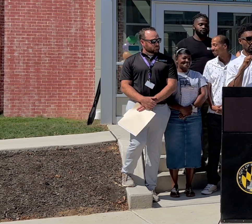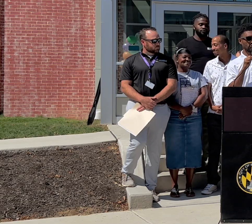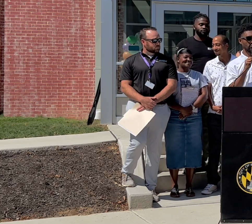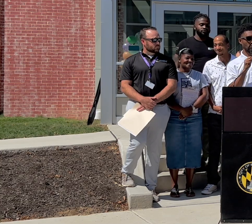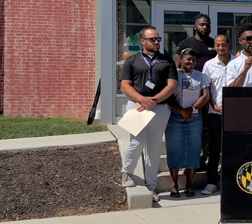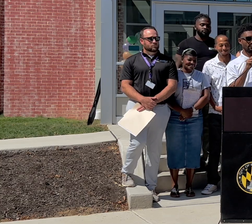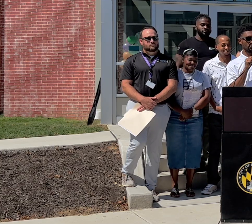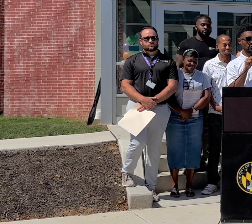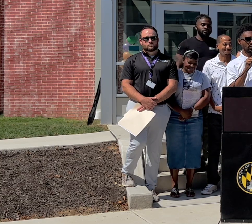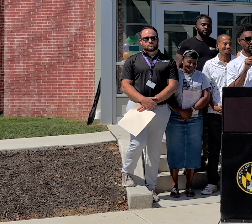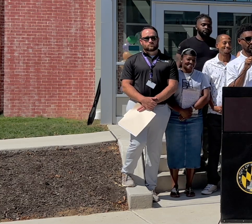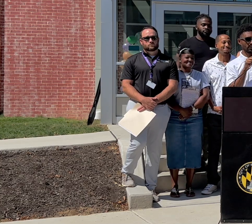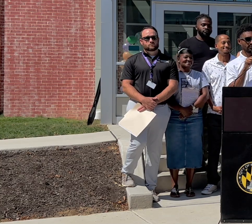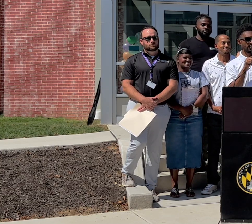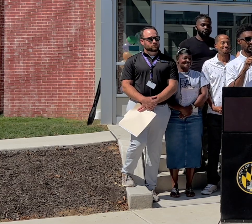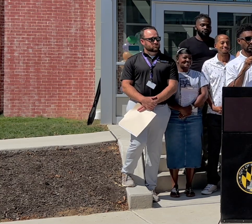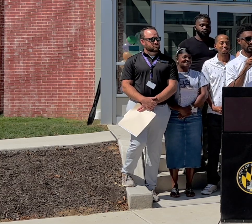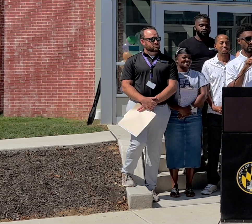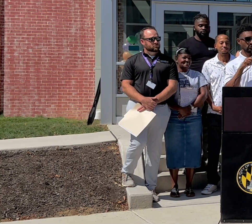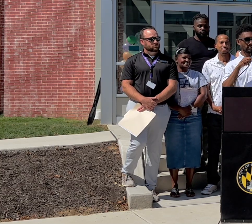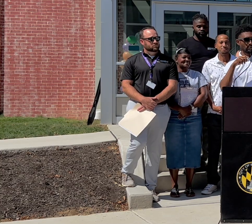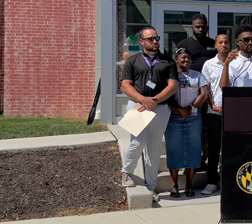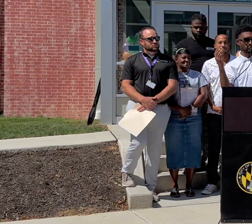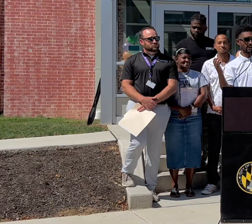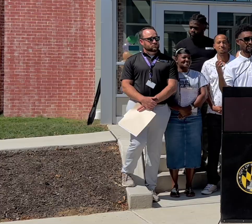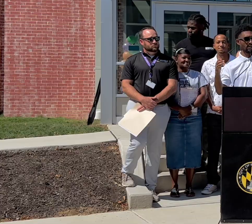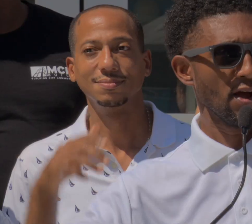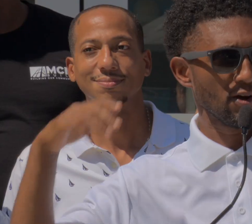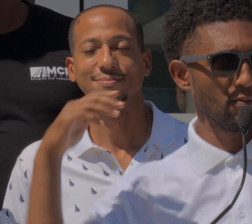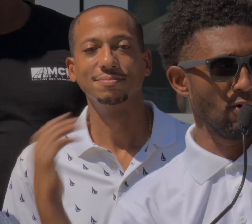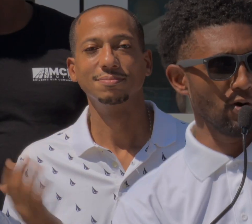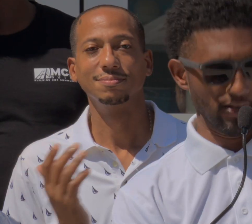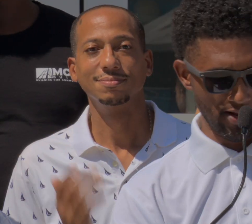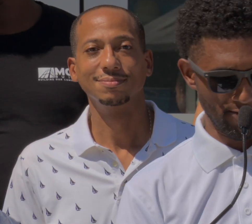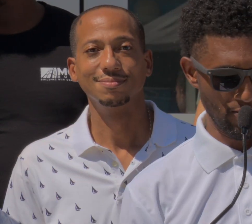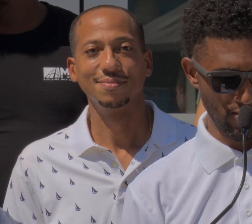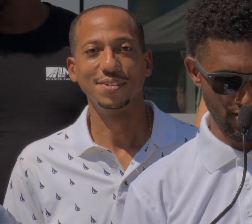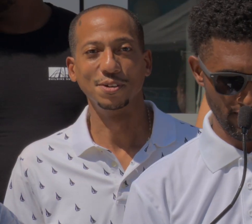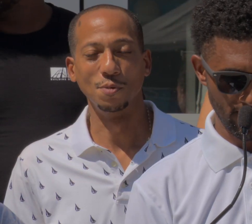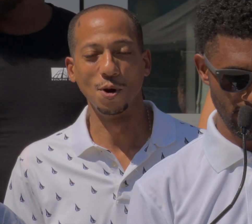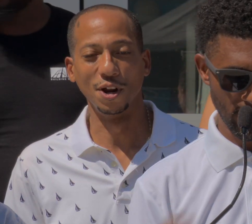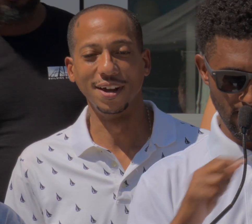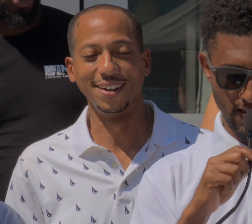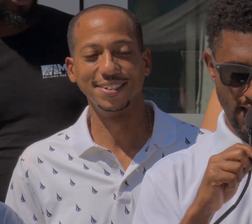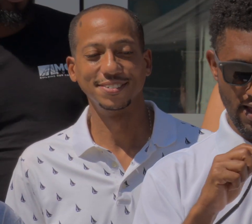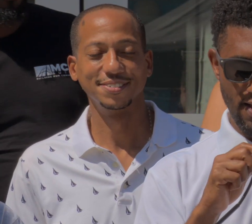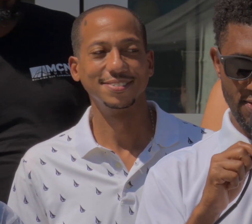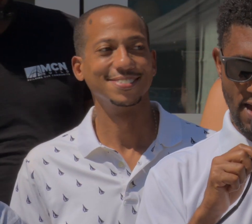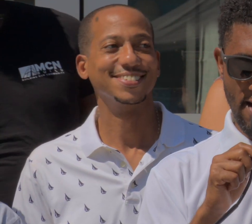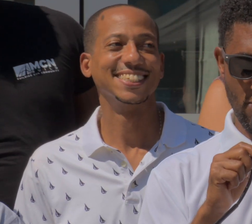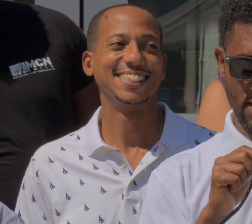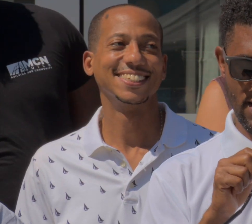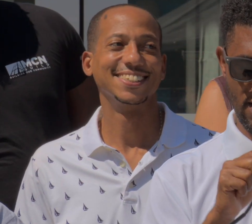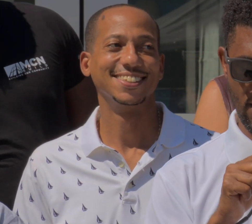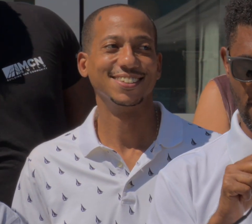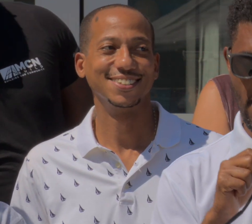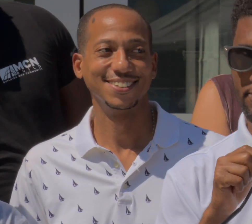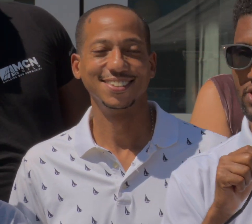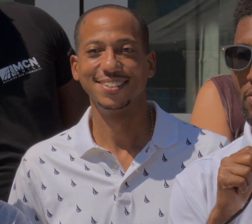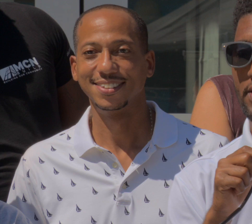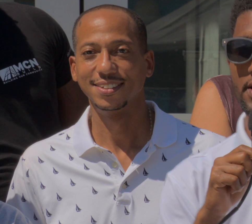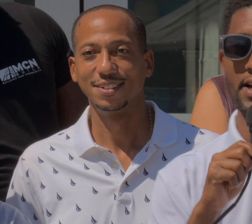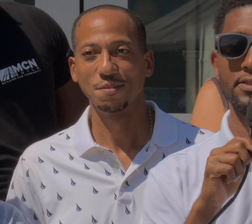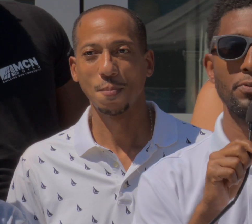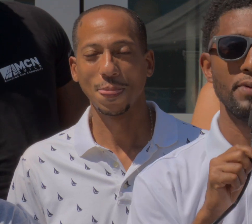in Baltimore after more than 15 years. We will do better. Good morning, everyone. Good morning. There we go.